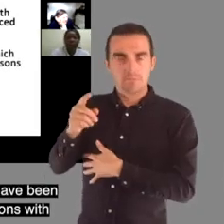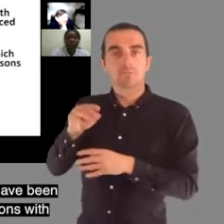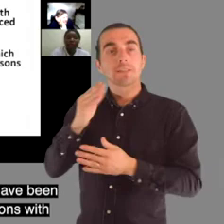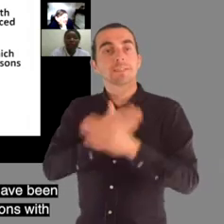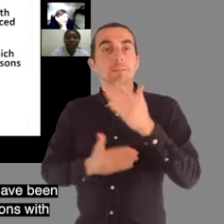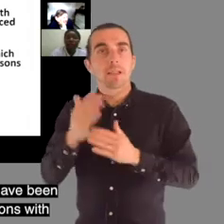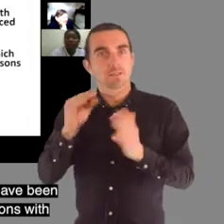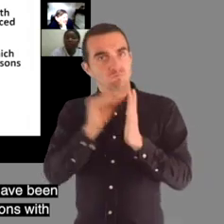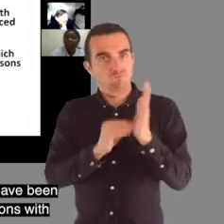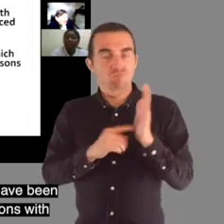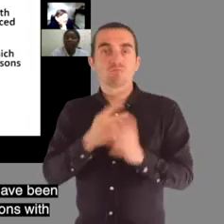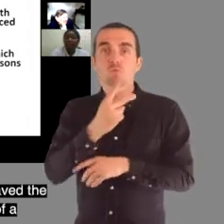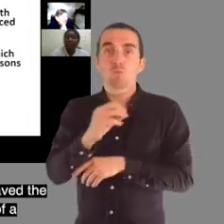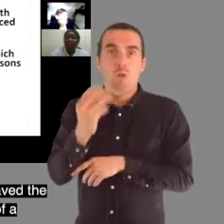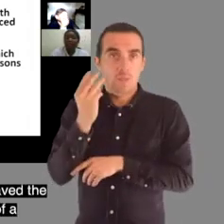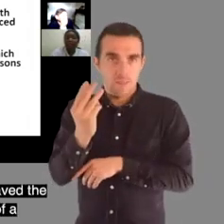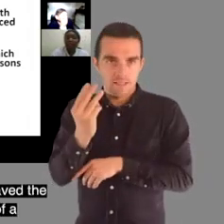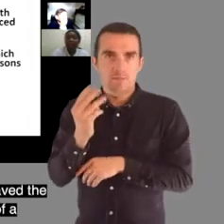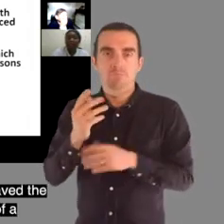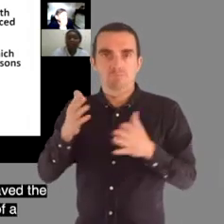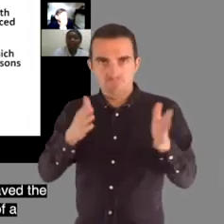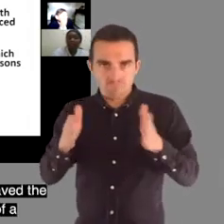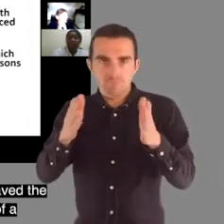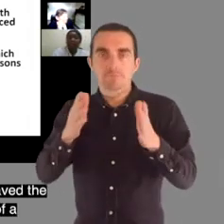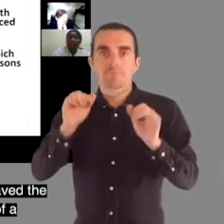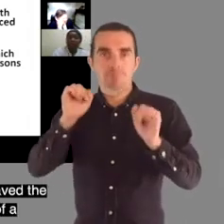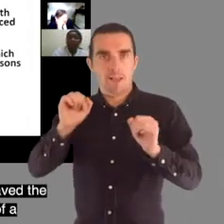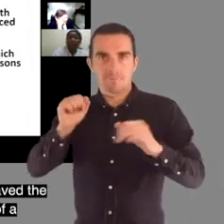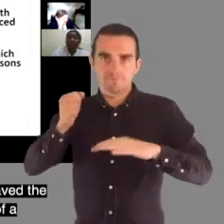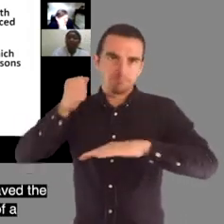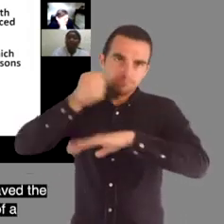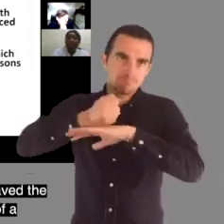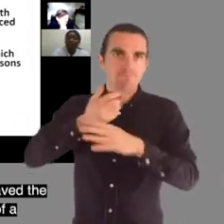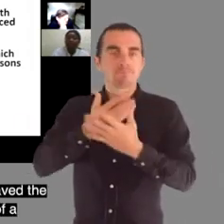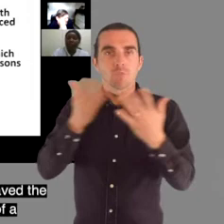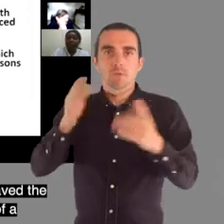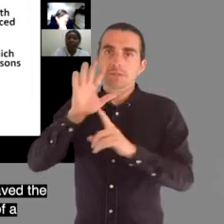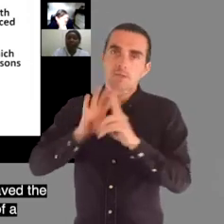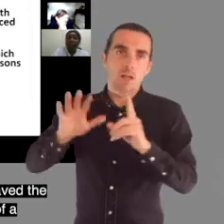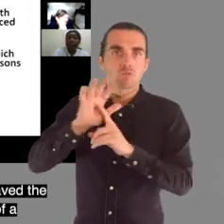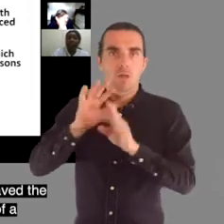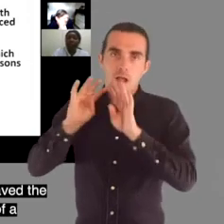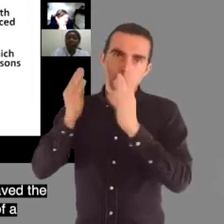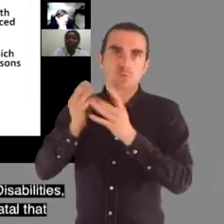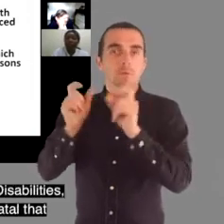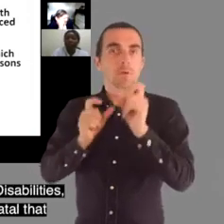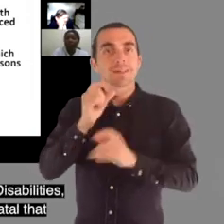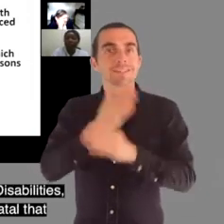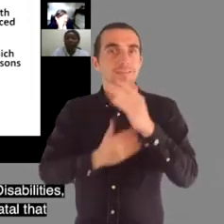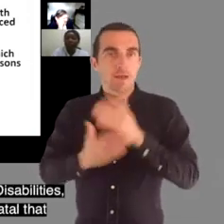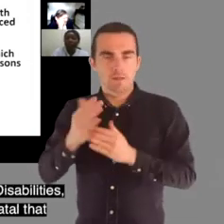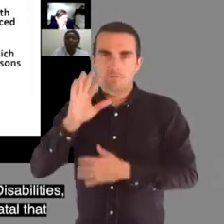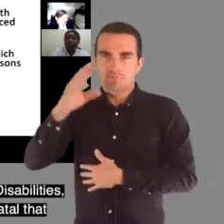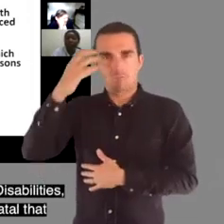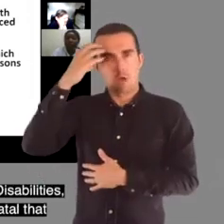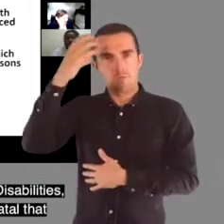one, the Persons with Disability Act of 2003, which paved the way for the establishment of a National Council for